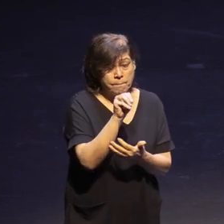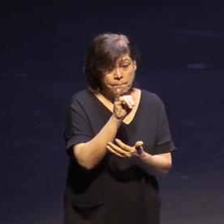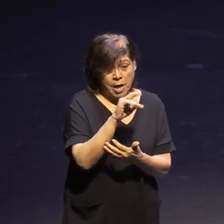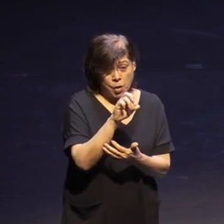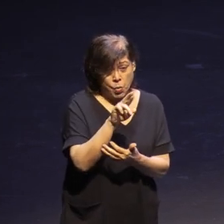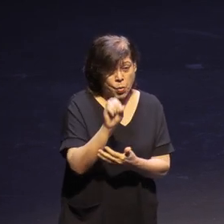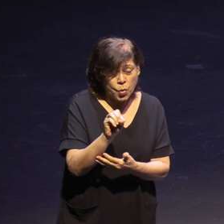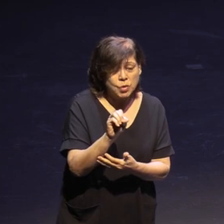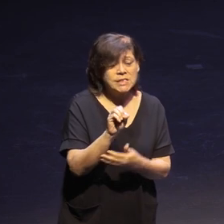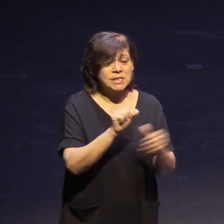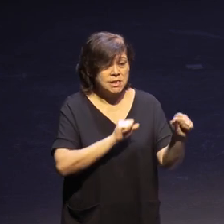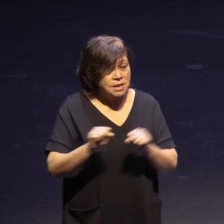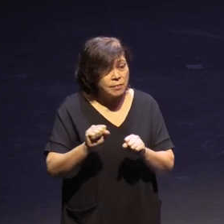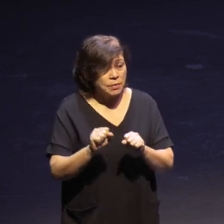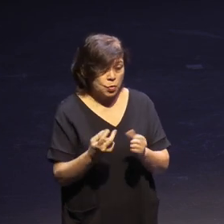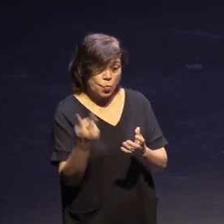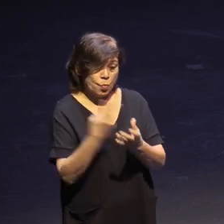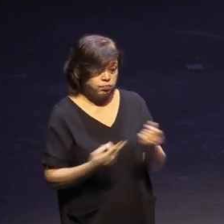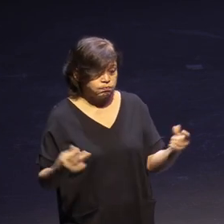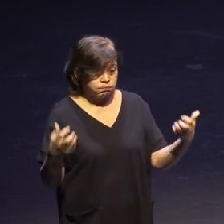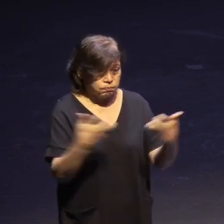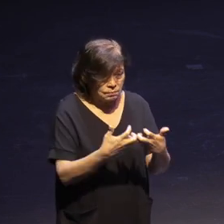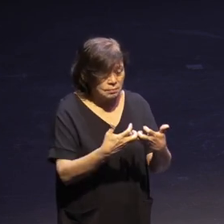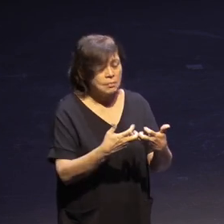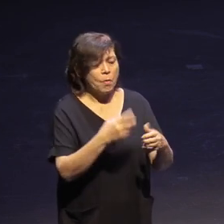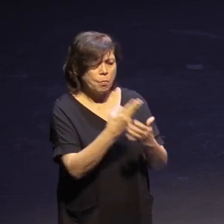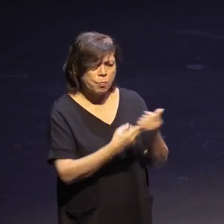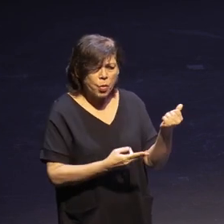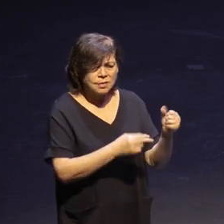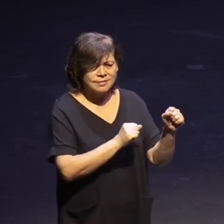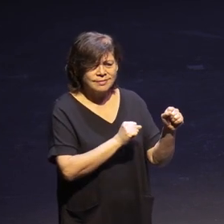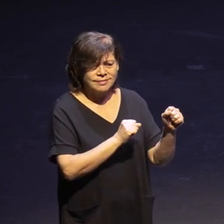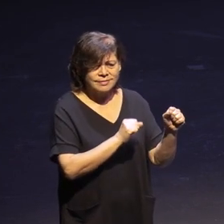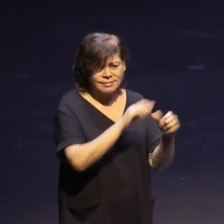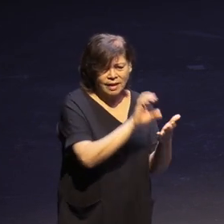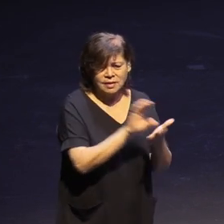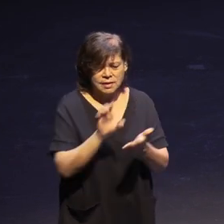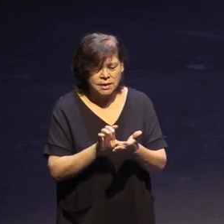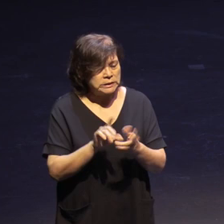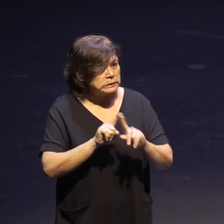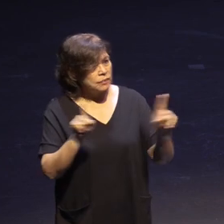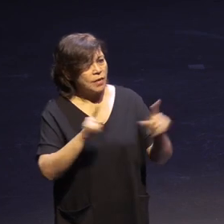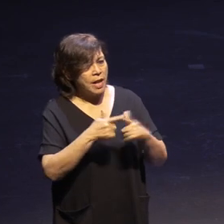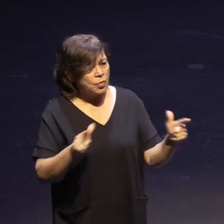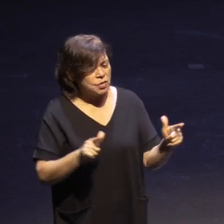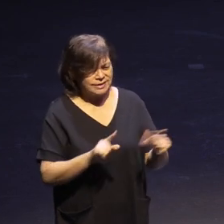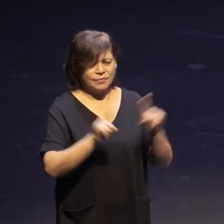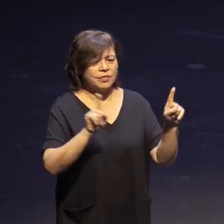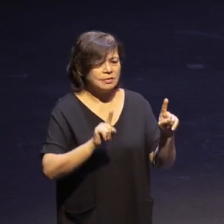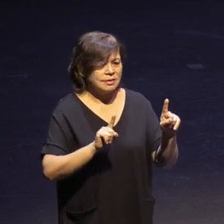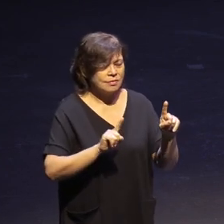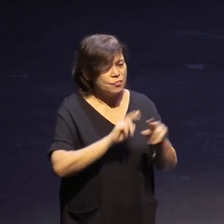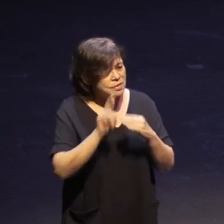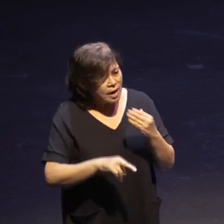microsystems that when two come together, it almost feels as if that both sectors are using very different language, very different interests, very different outcomes that